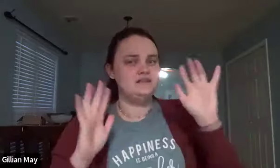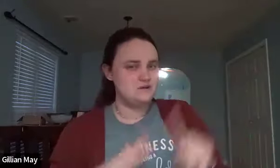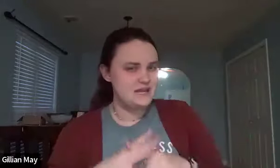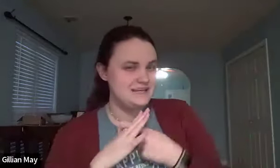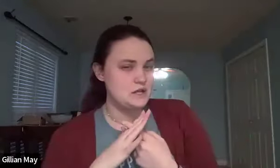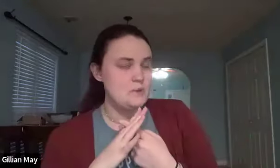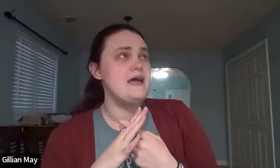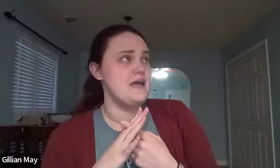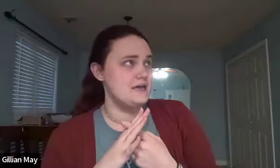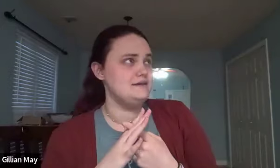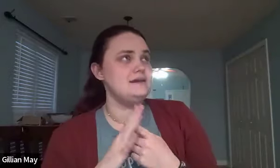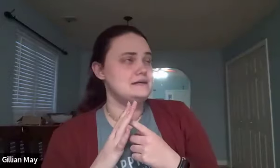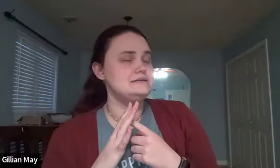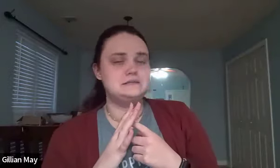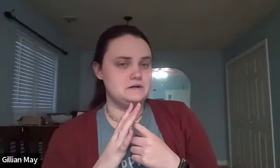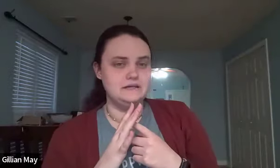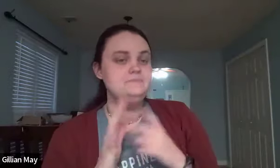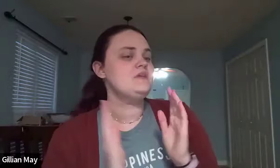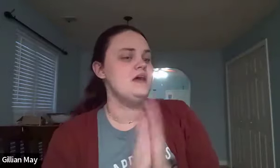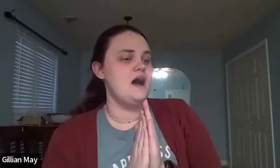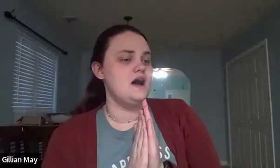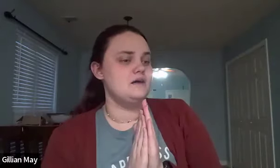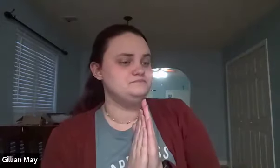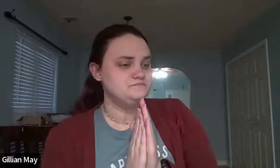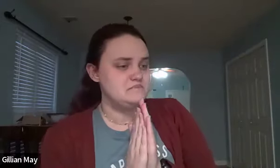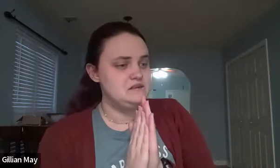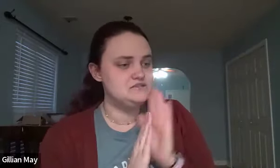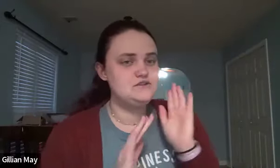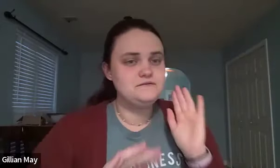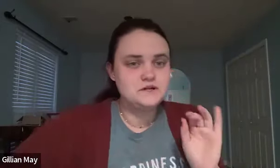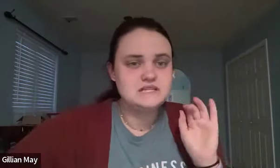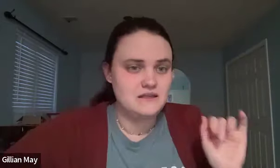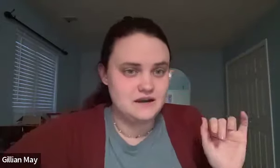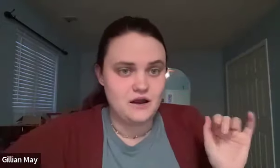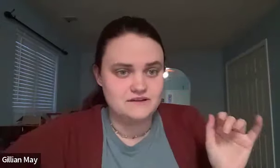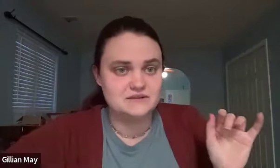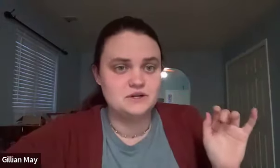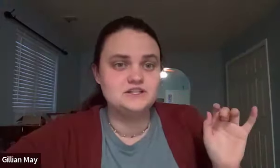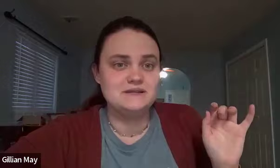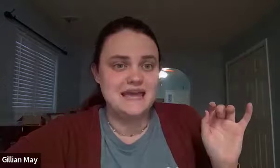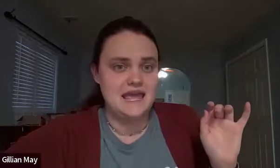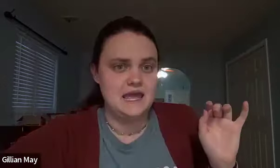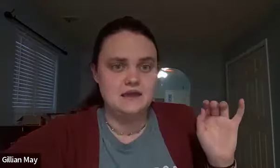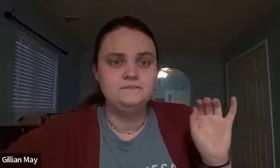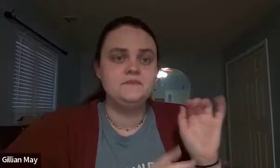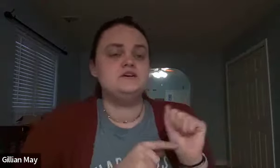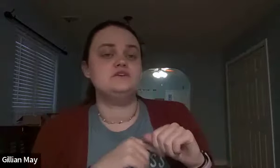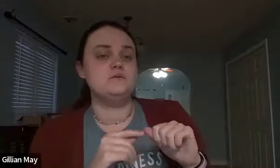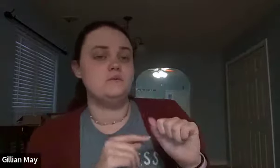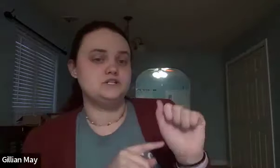go ahead and get started. So the first letter, obviously, we're going to do is A. So what you're going